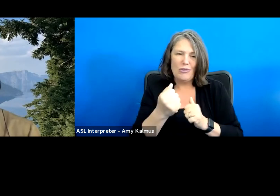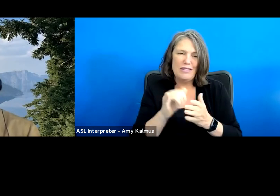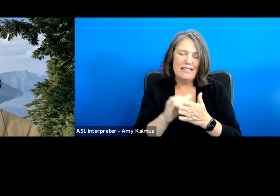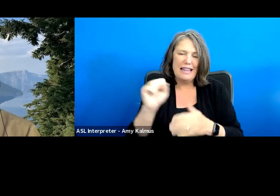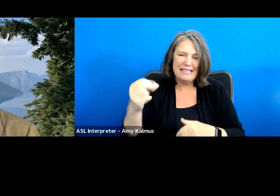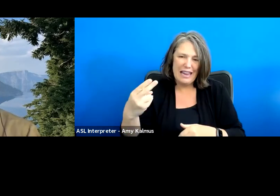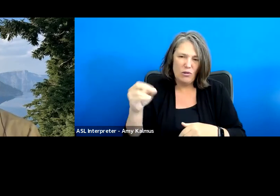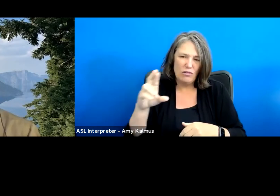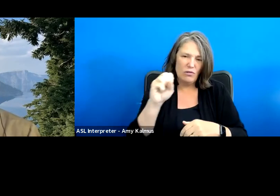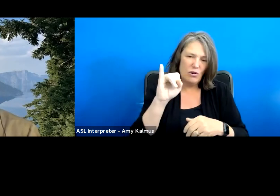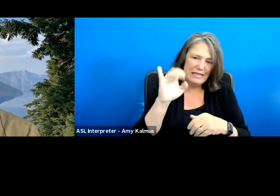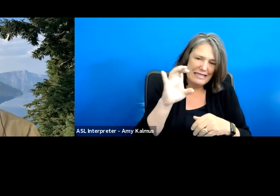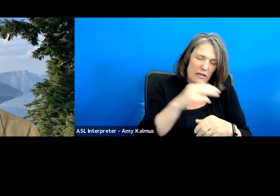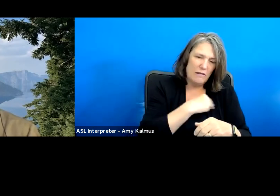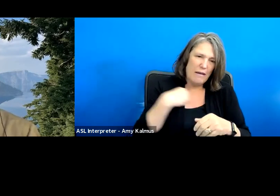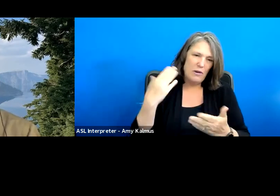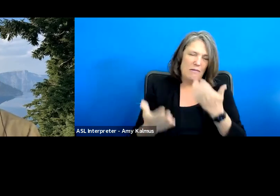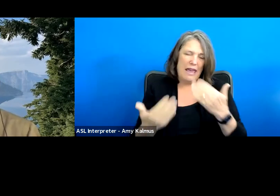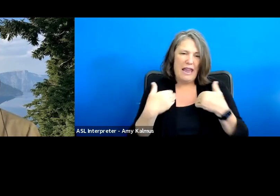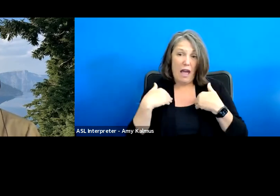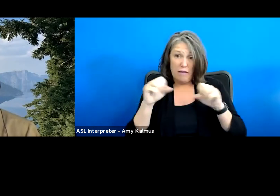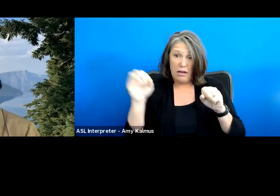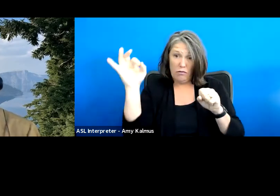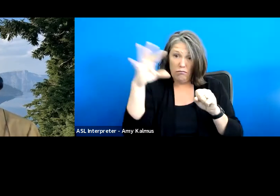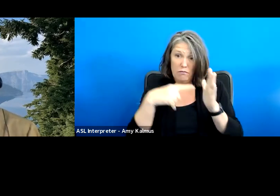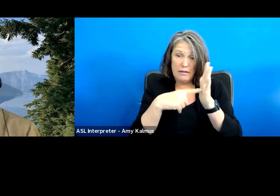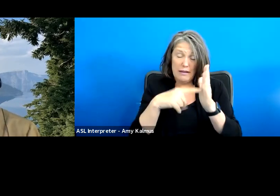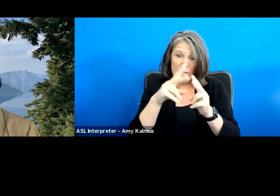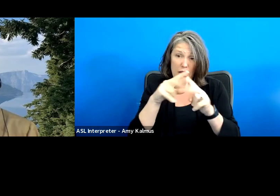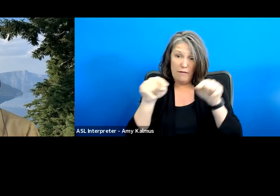stakeholders might have. Can somebody give me an example of each?